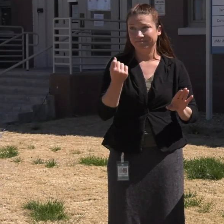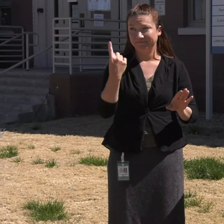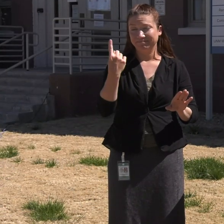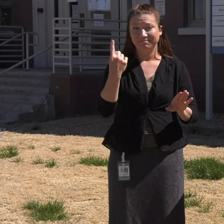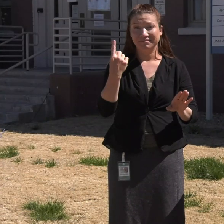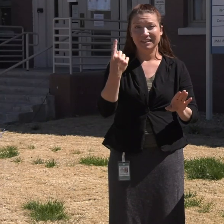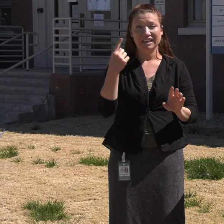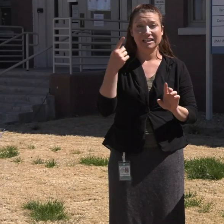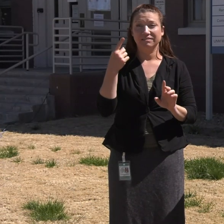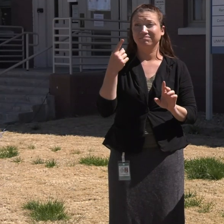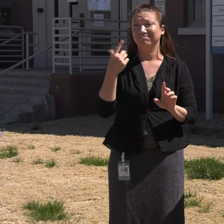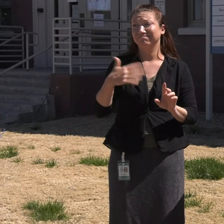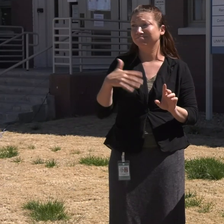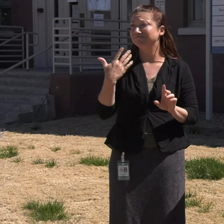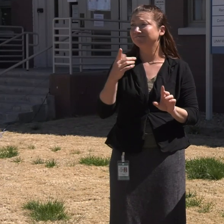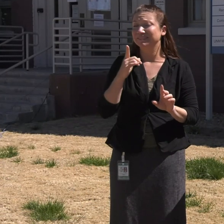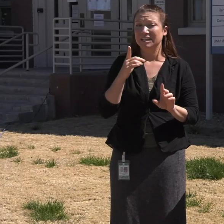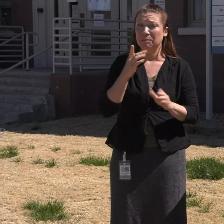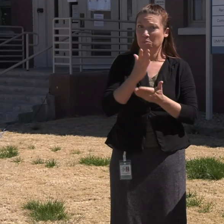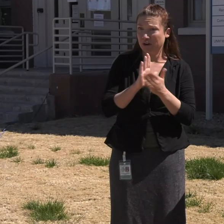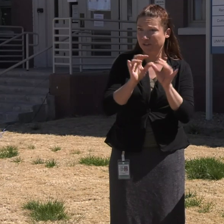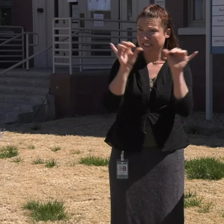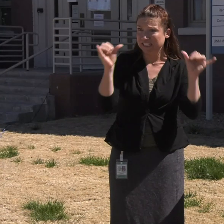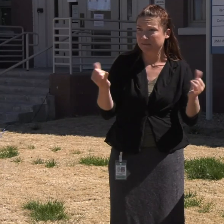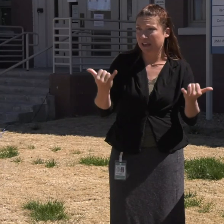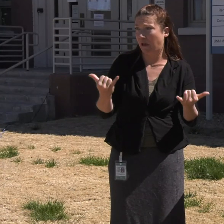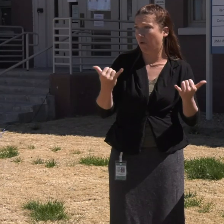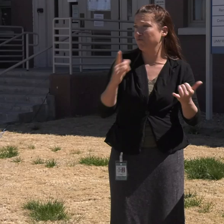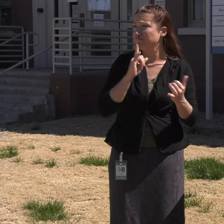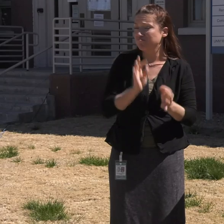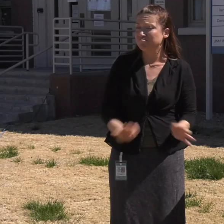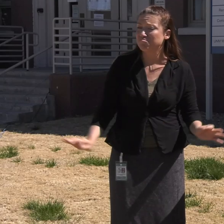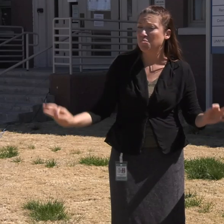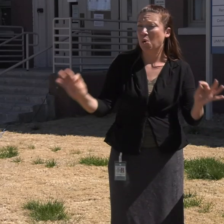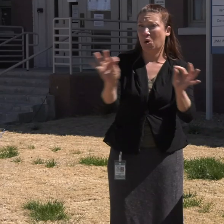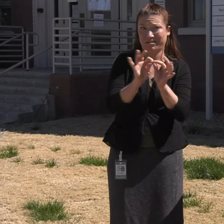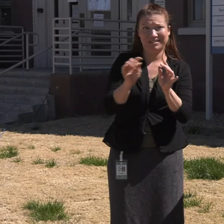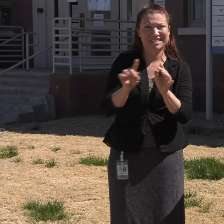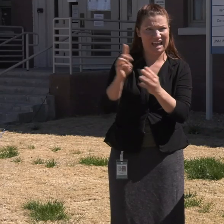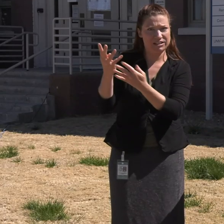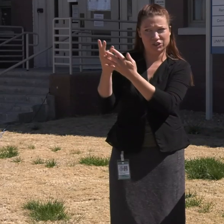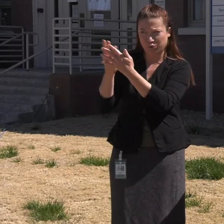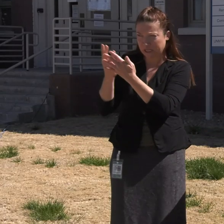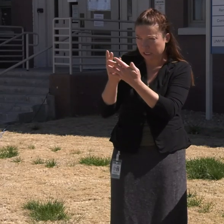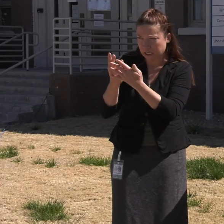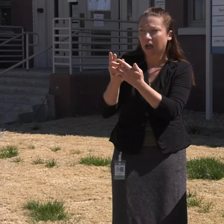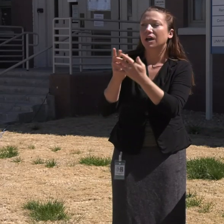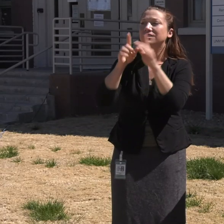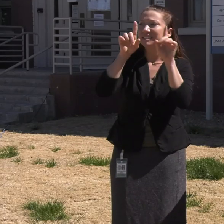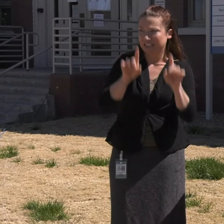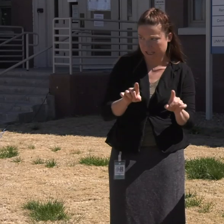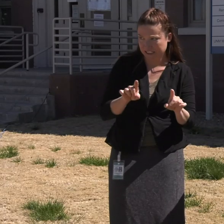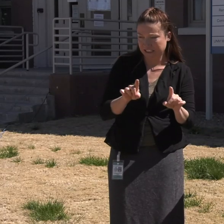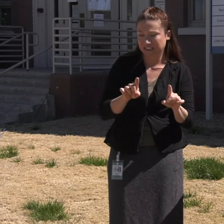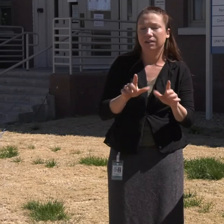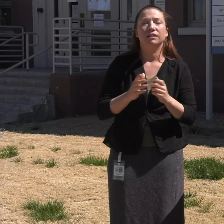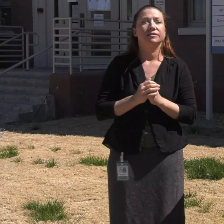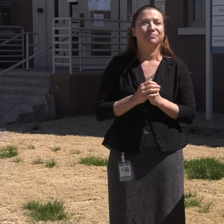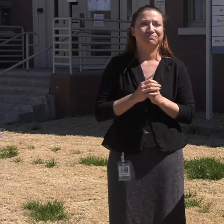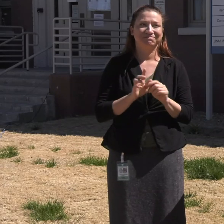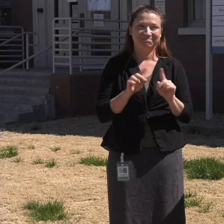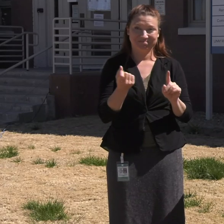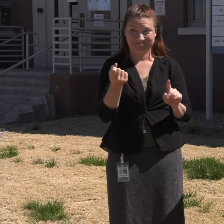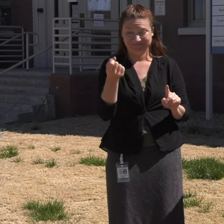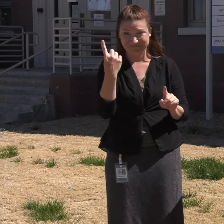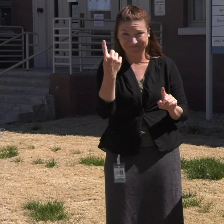important component of the system that we have in place. But like the mayor mentioned, we also know that under certain circumstances,